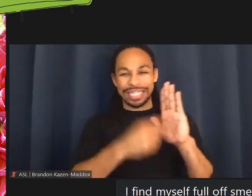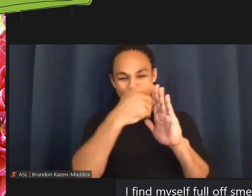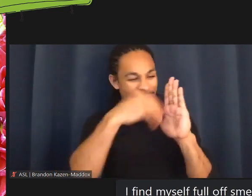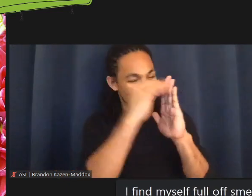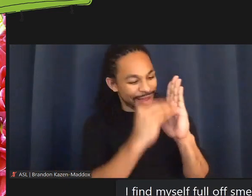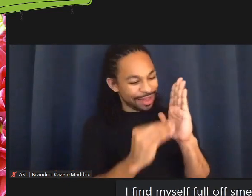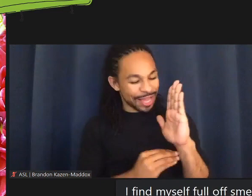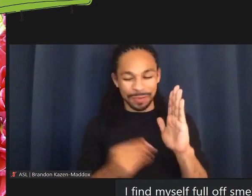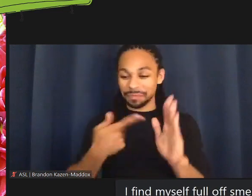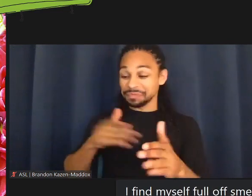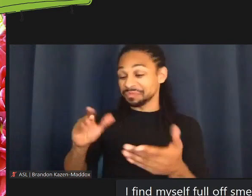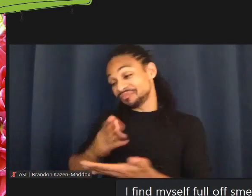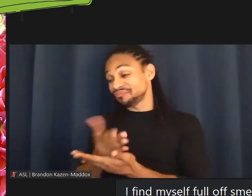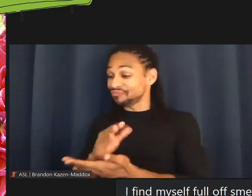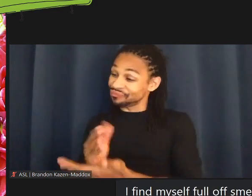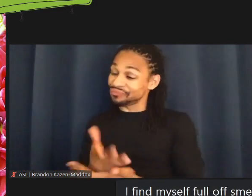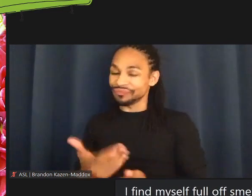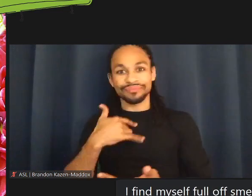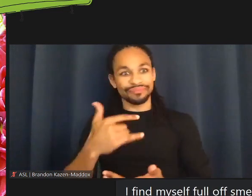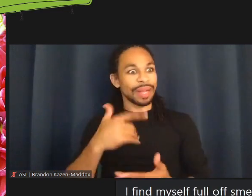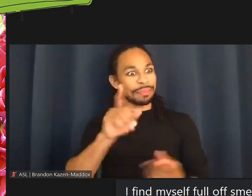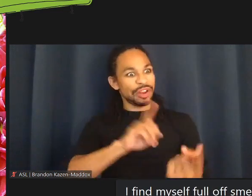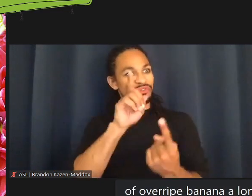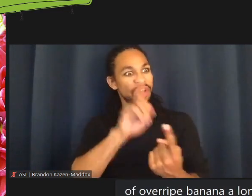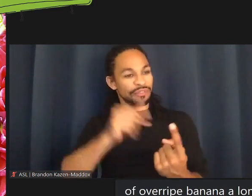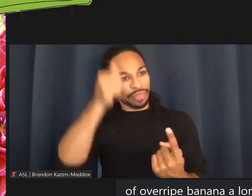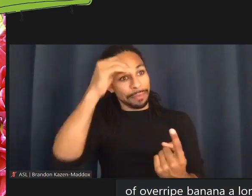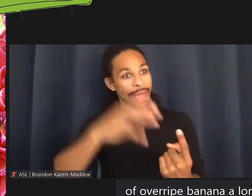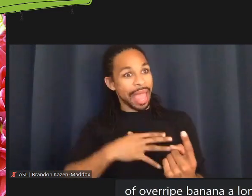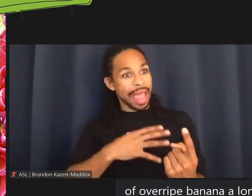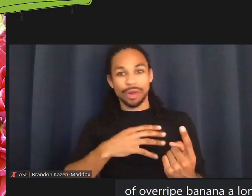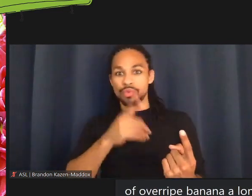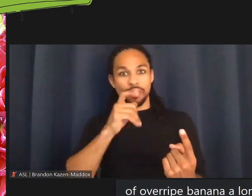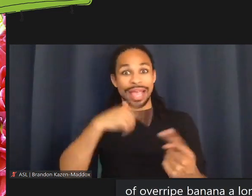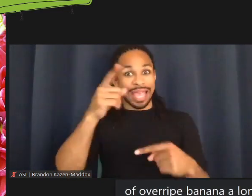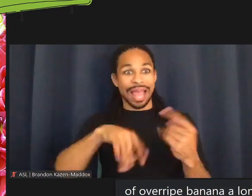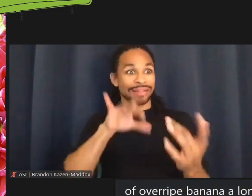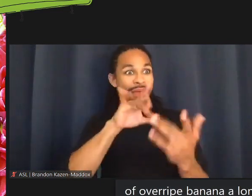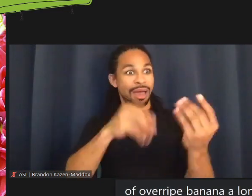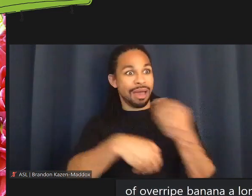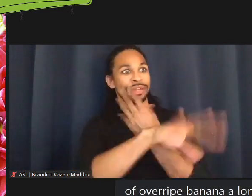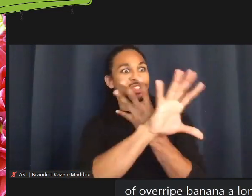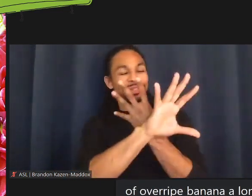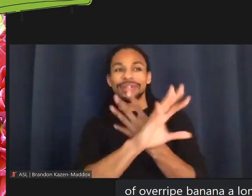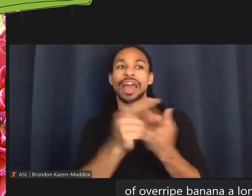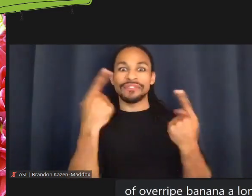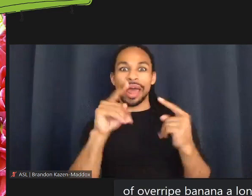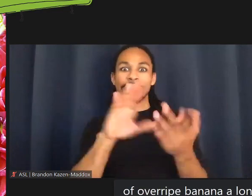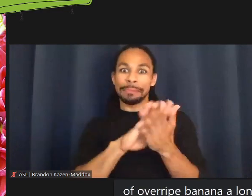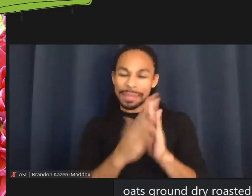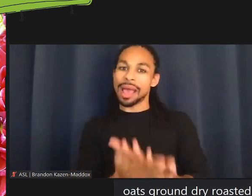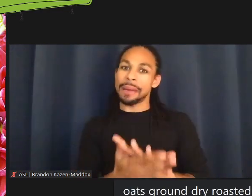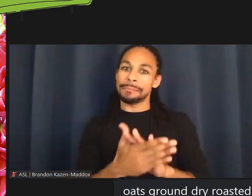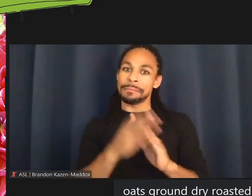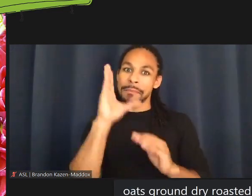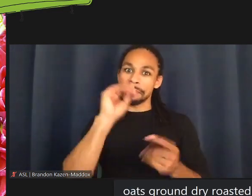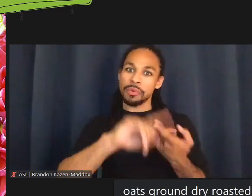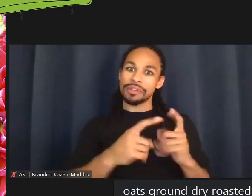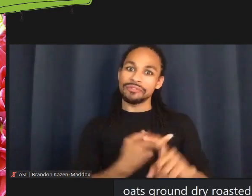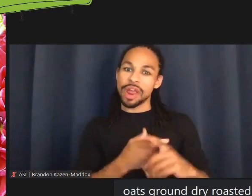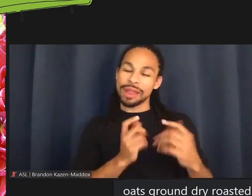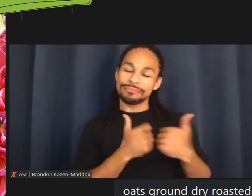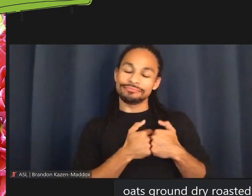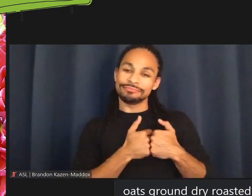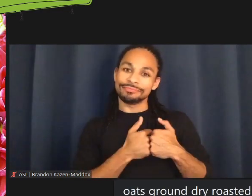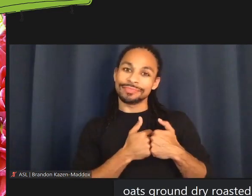before the man I can't touch yet, and he finally becomes my boyfriend. Through a screen, we shower one another with words and